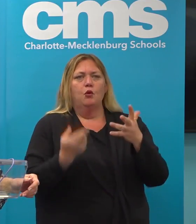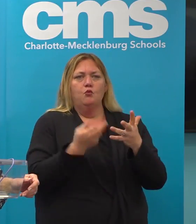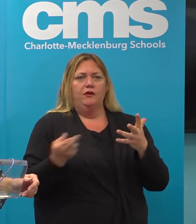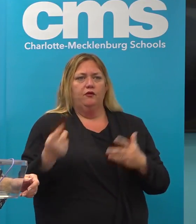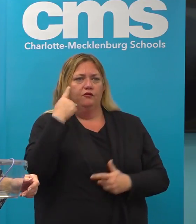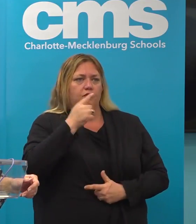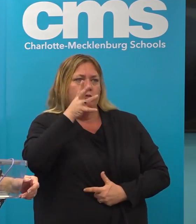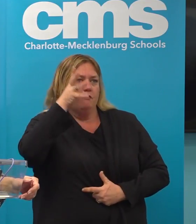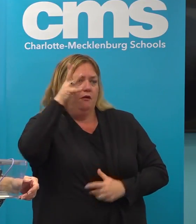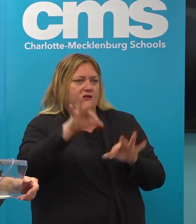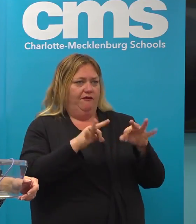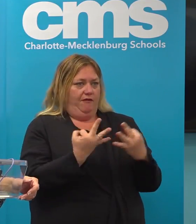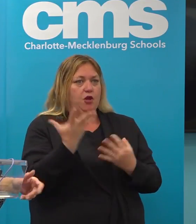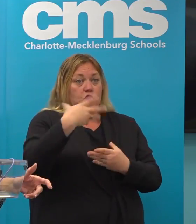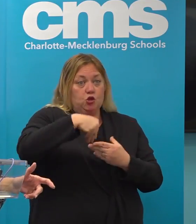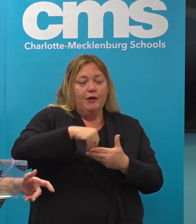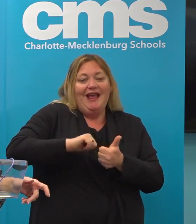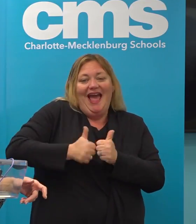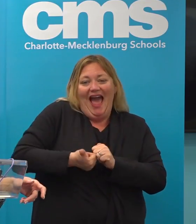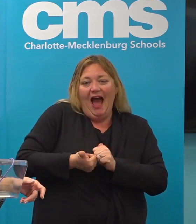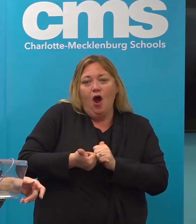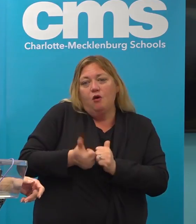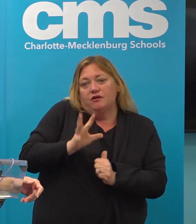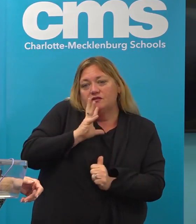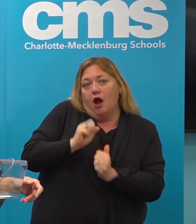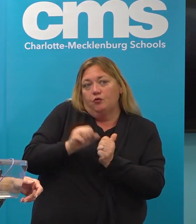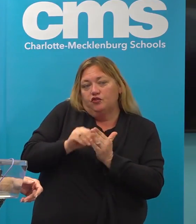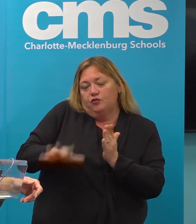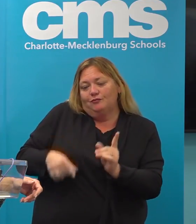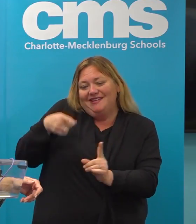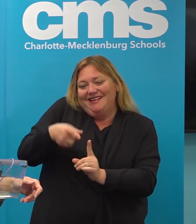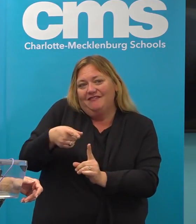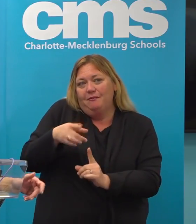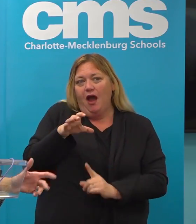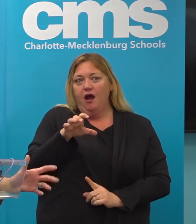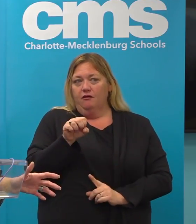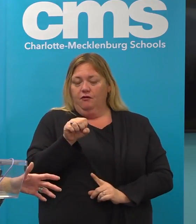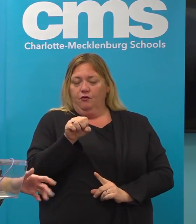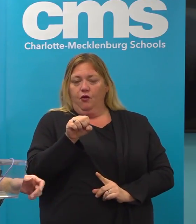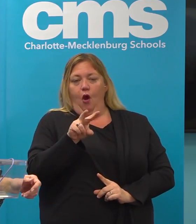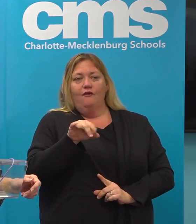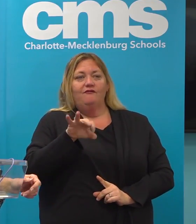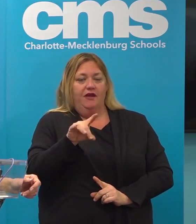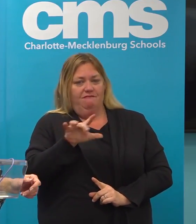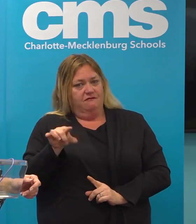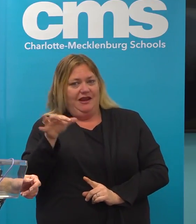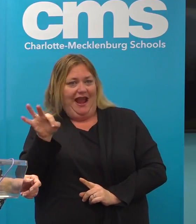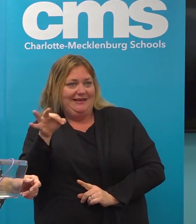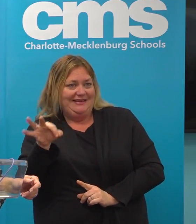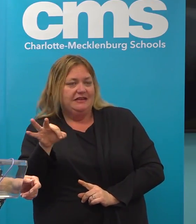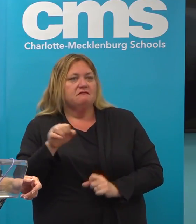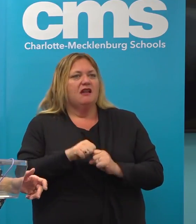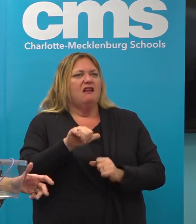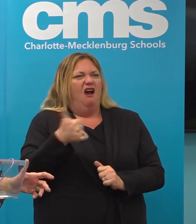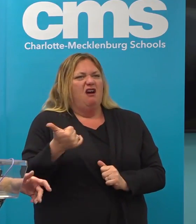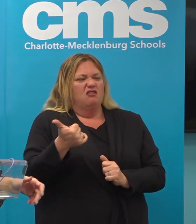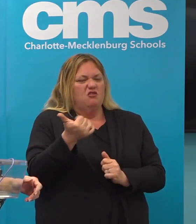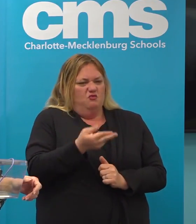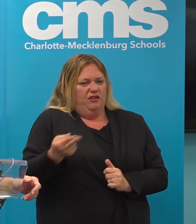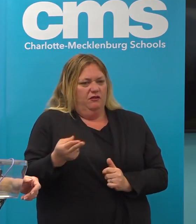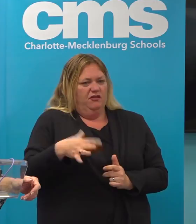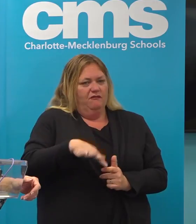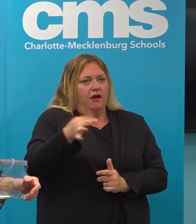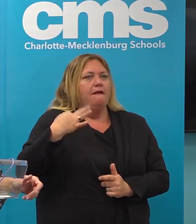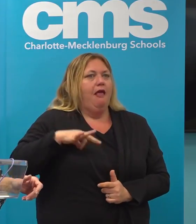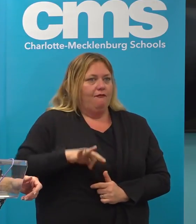for parents and families, including how to talk specifically to students about coronavirus and other things that you might find helpful. And know that